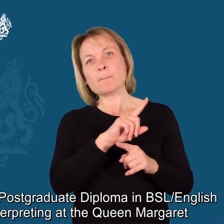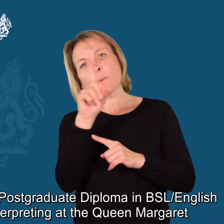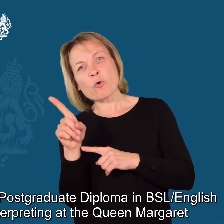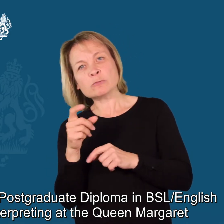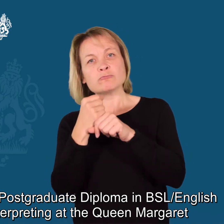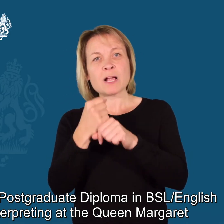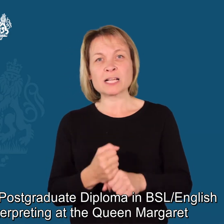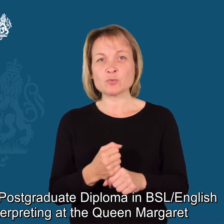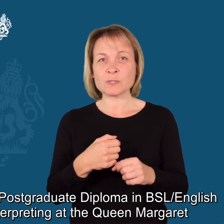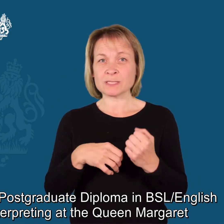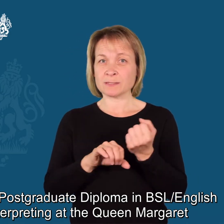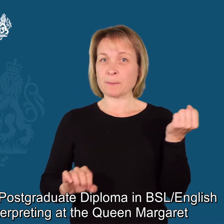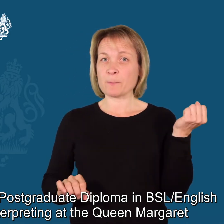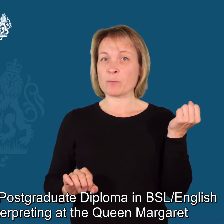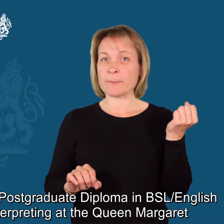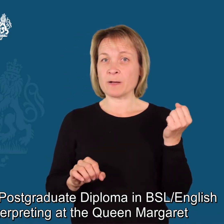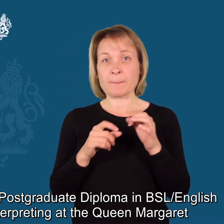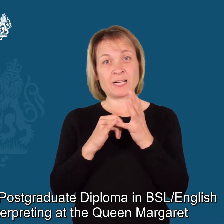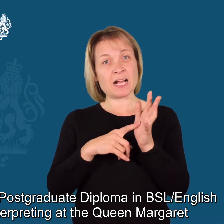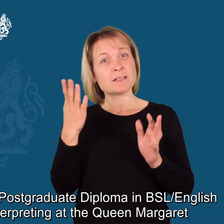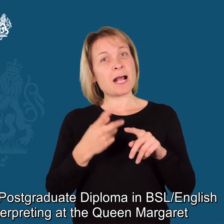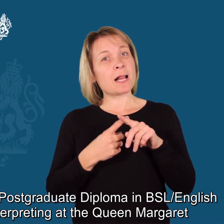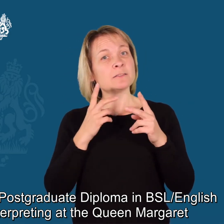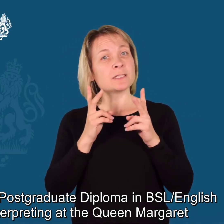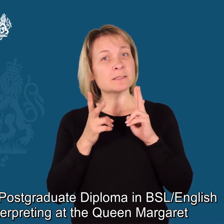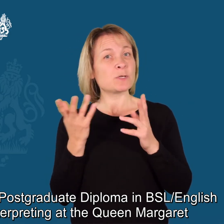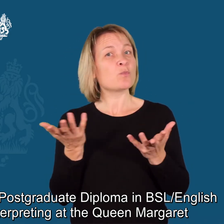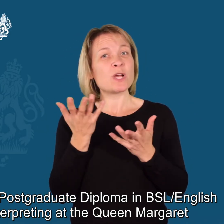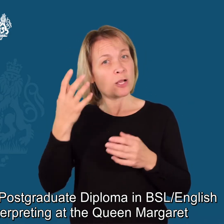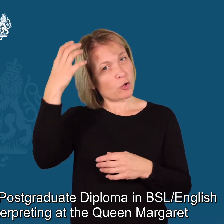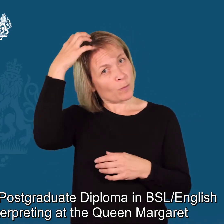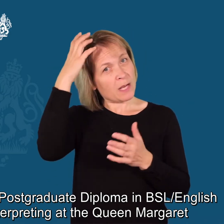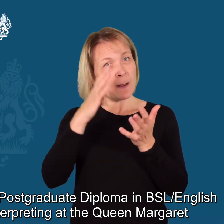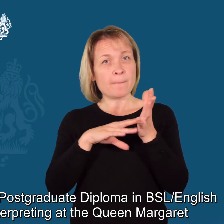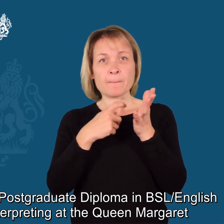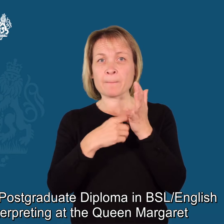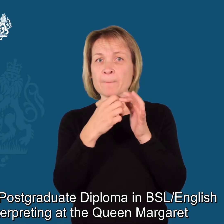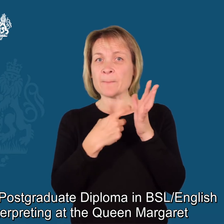An MSc postgraduate diploma in BSL English Interpreting at the Queen Margaret